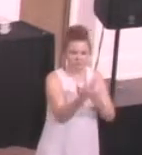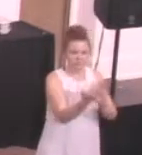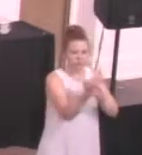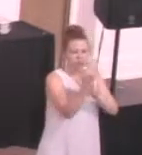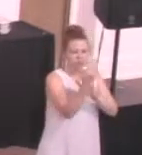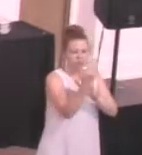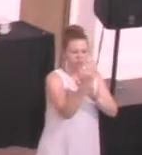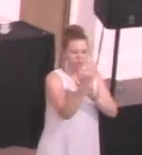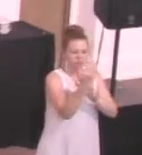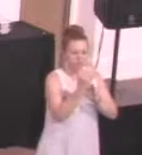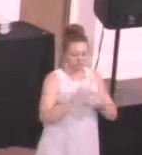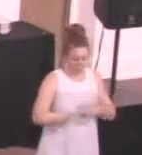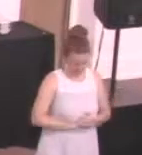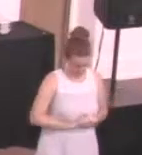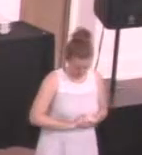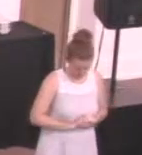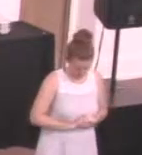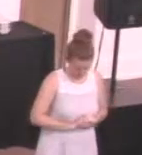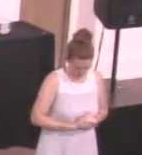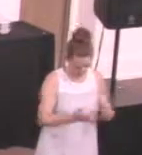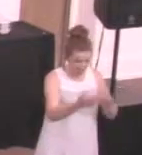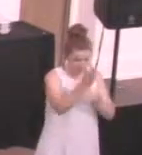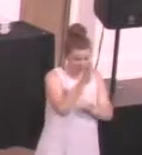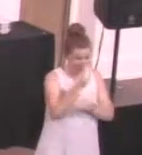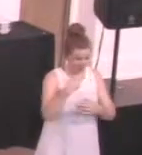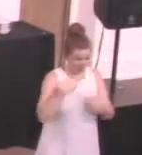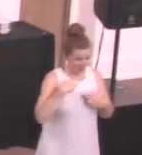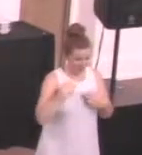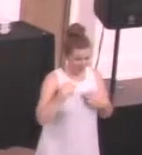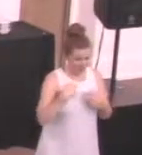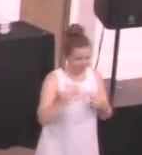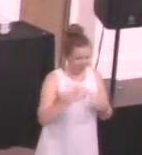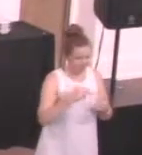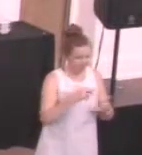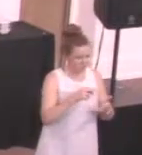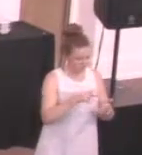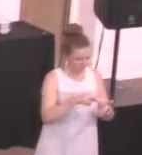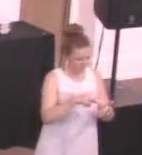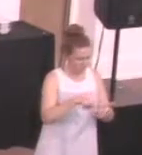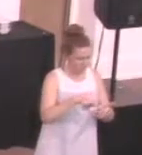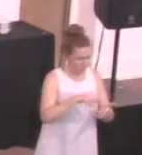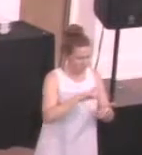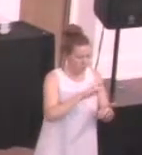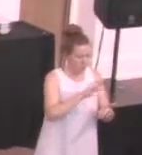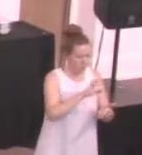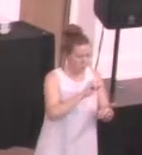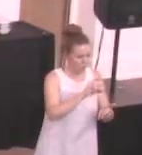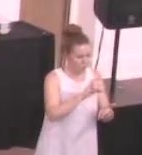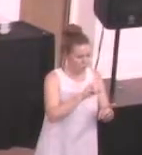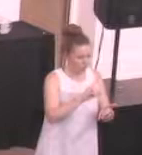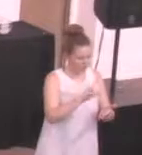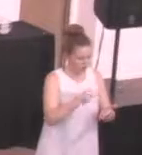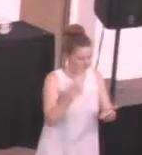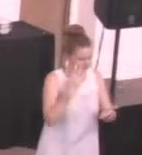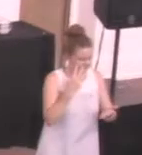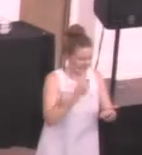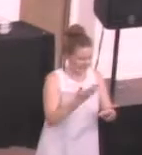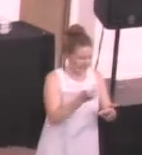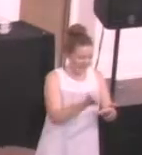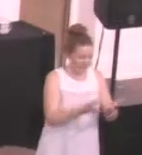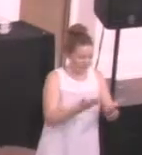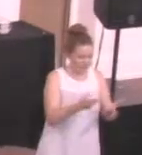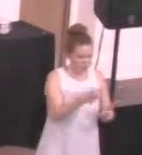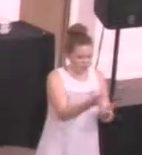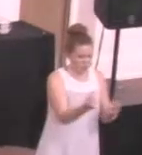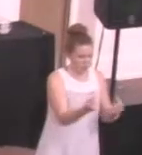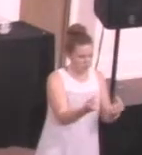my God has a record of everything I've done. Does anybody in here have a record? All of us do. I'm not talking about